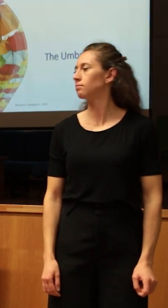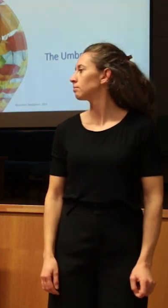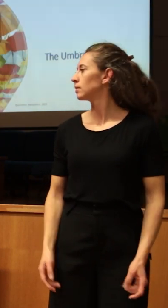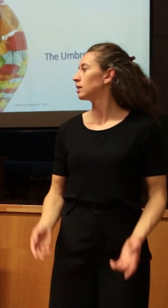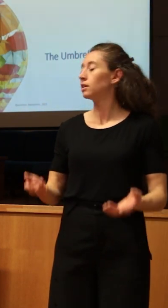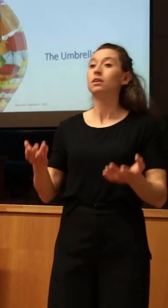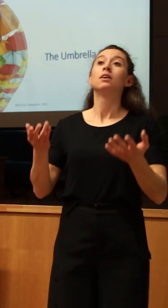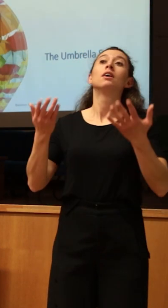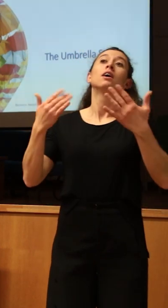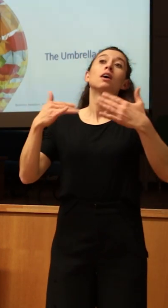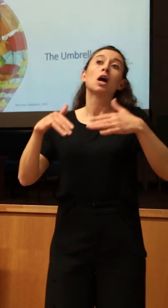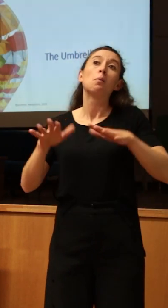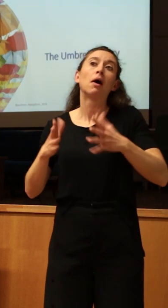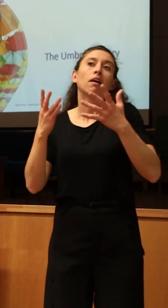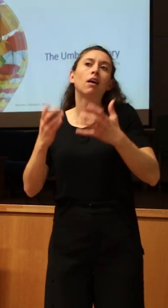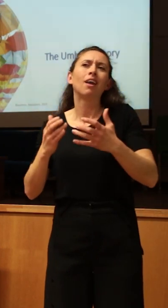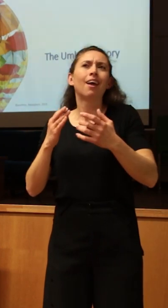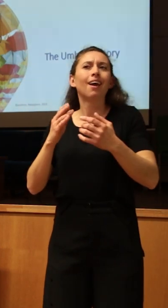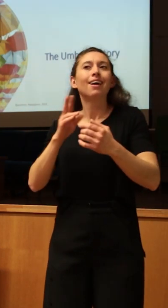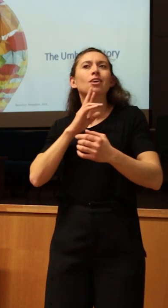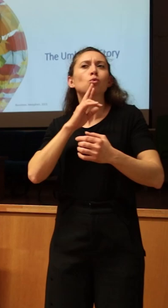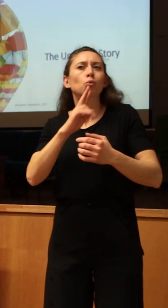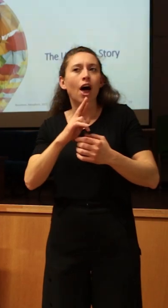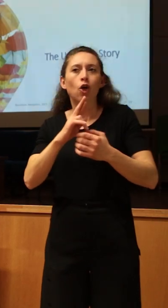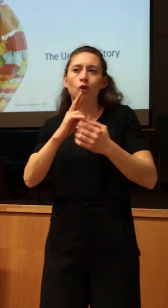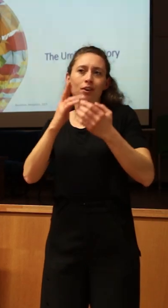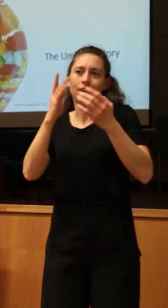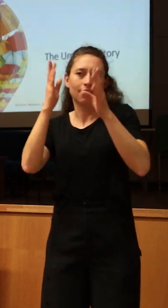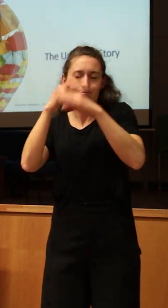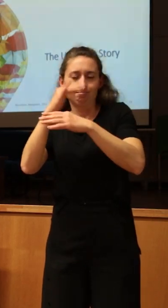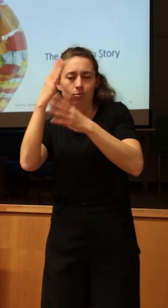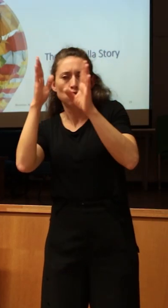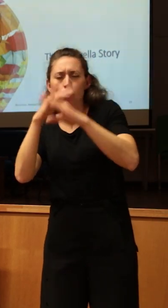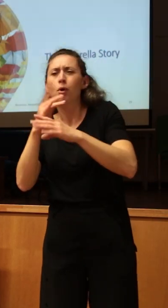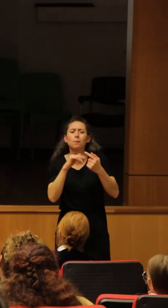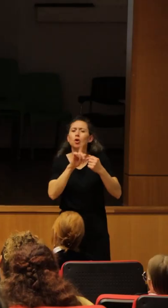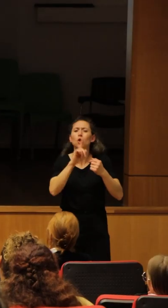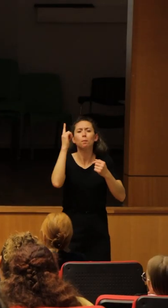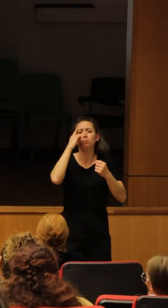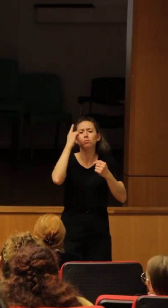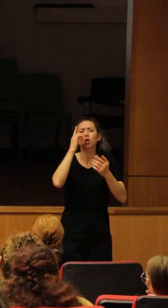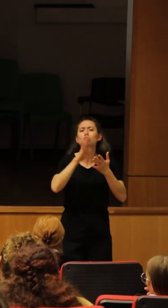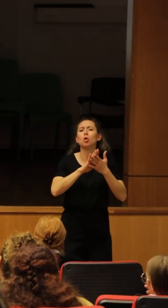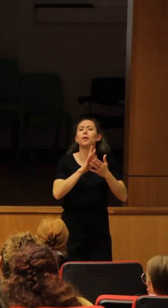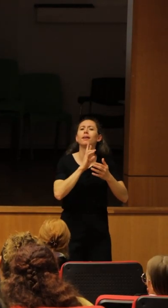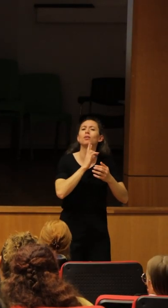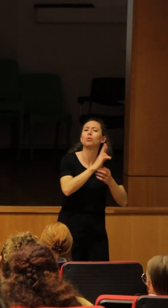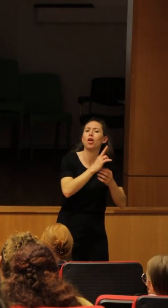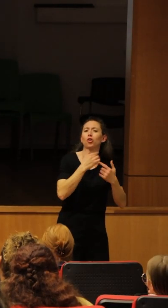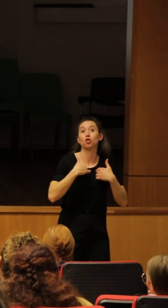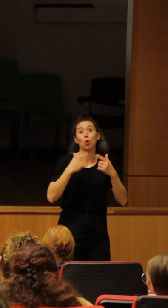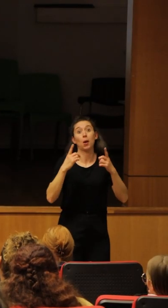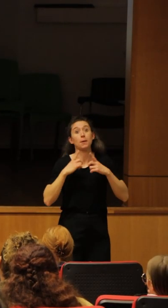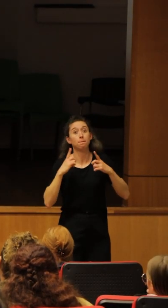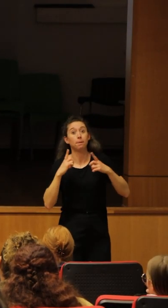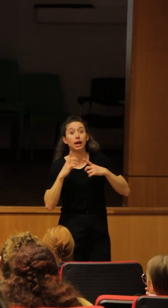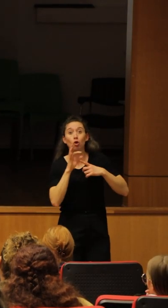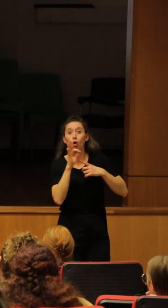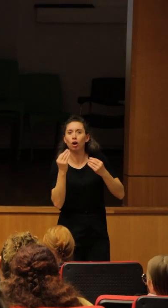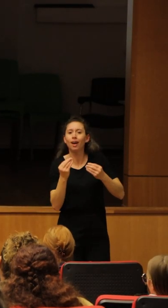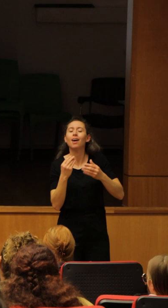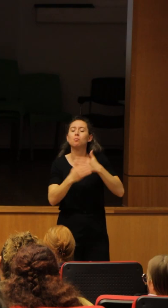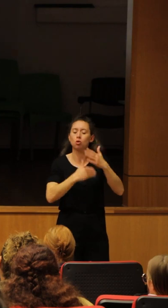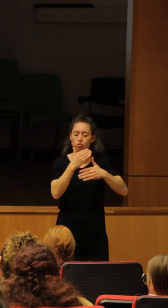Quizá uno quiere un resultado ideal que al final no sucede, pero más allá del resultado, si el resultado es el resultado que uno esperaba, el proceso